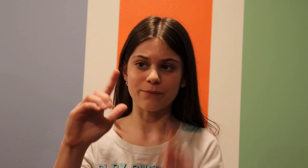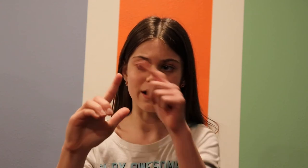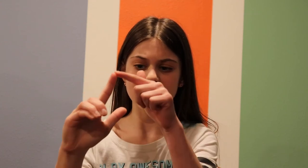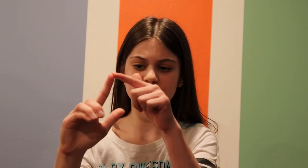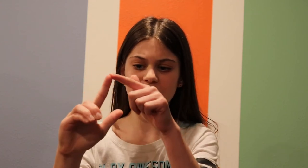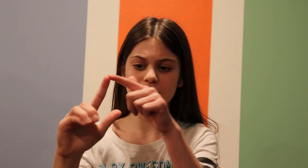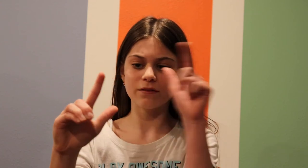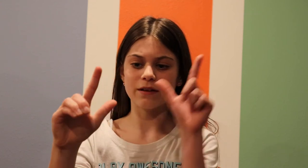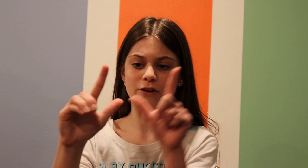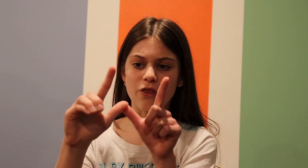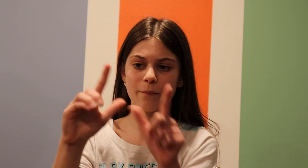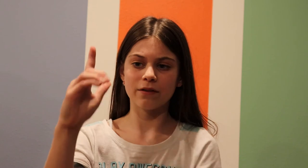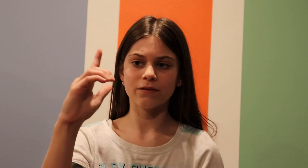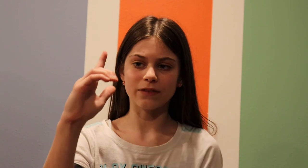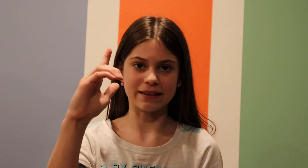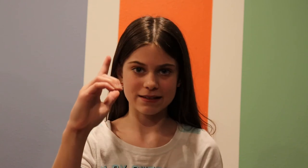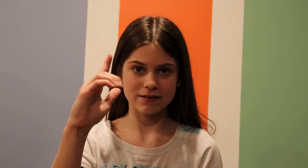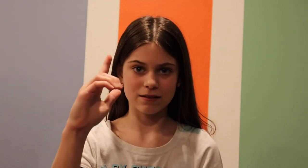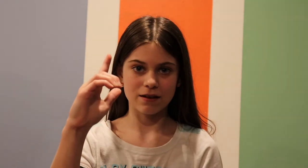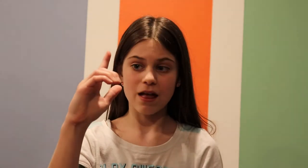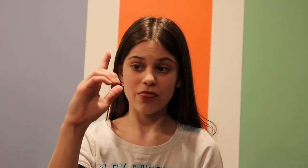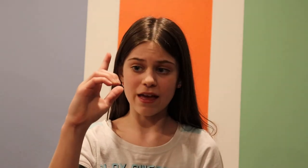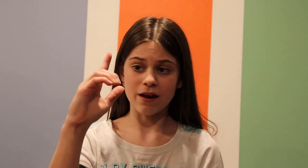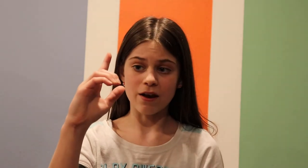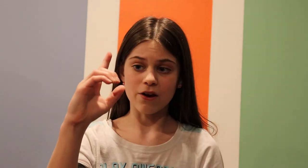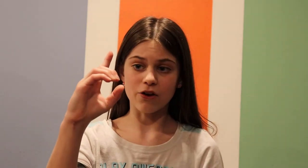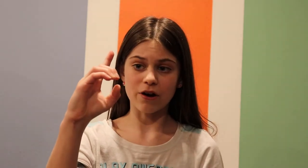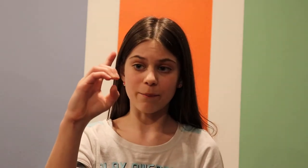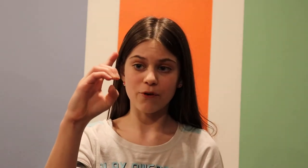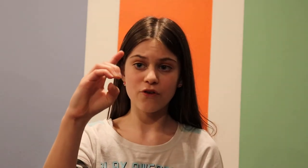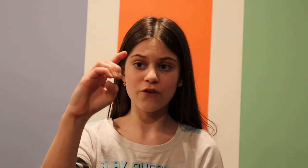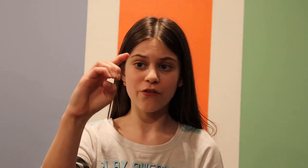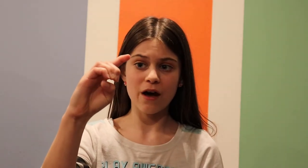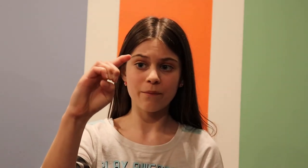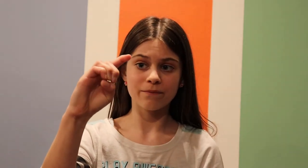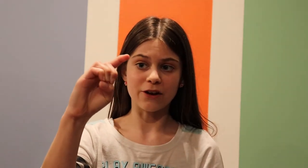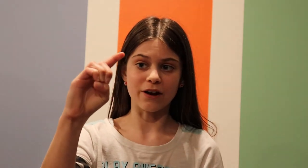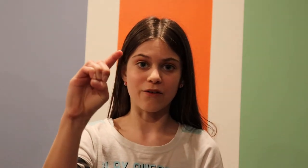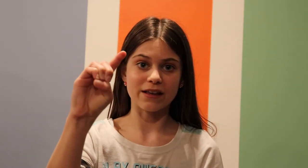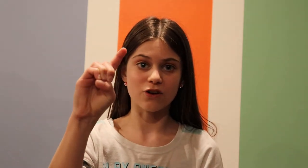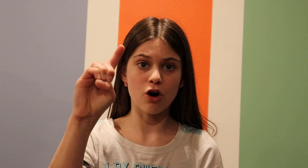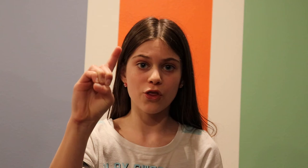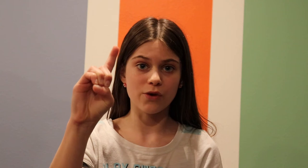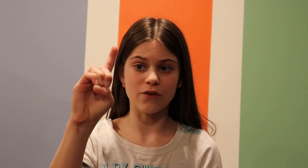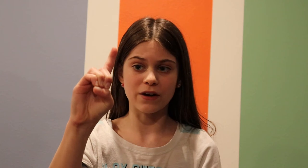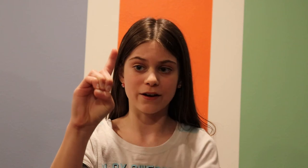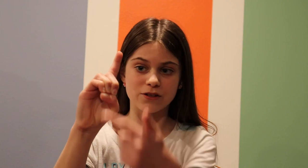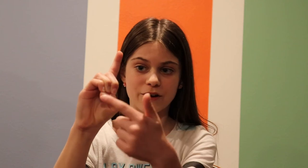your index finger and your thumb, like this. Then, you're going to move your thumb, and you're going to rest all three of your fingers on your